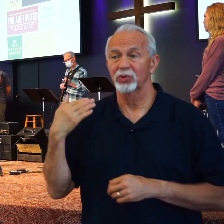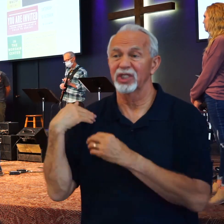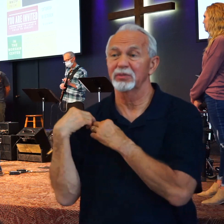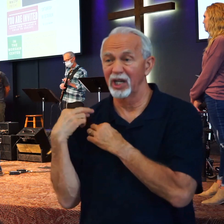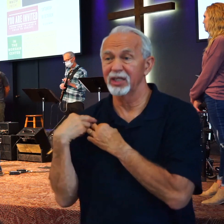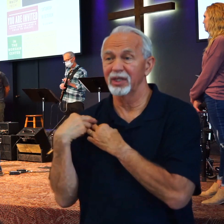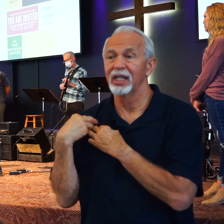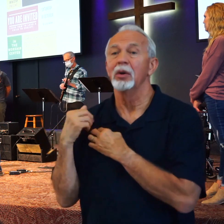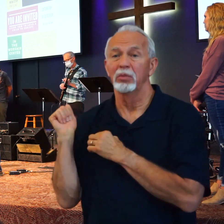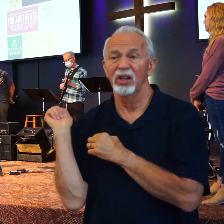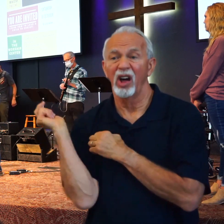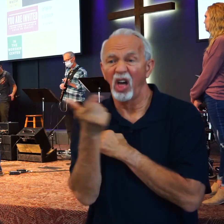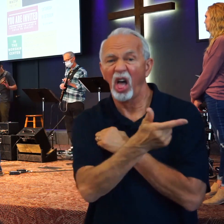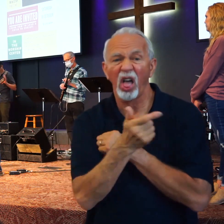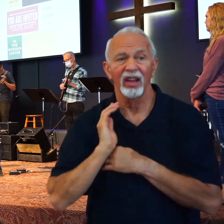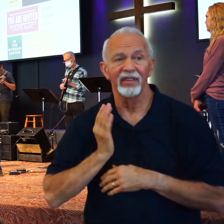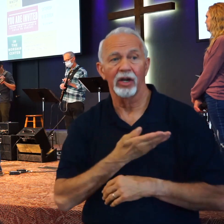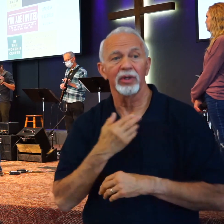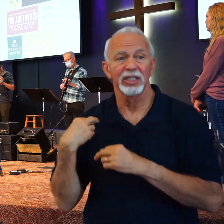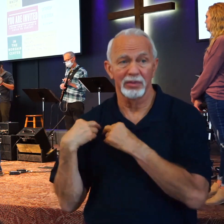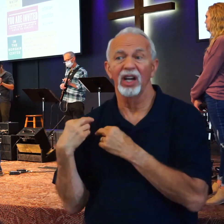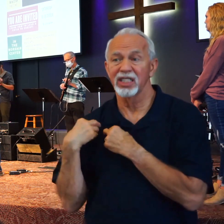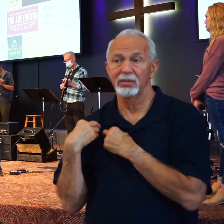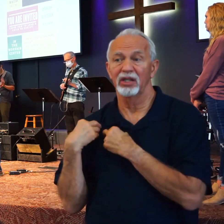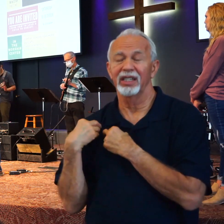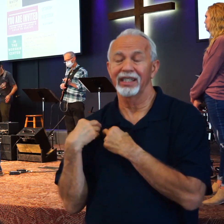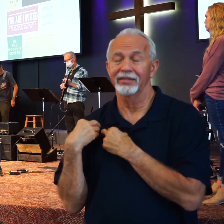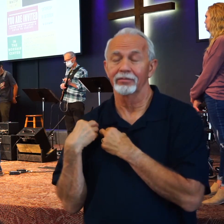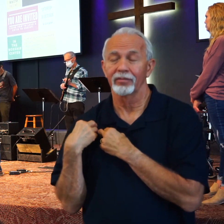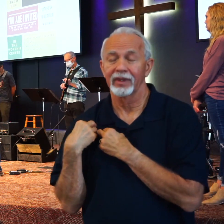It's all of our responsibility.